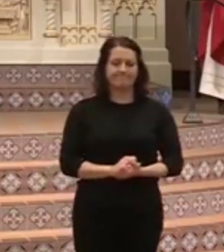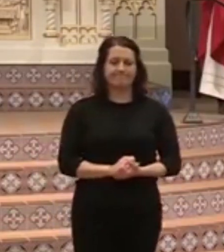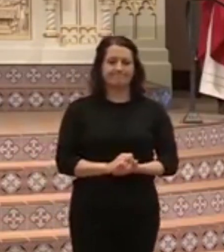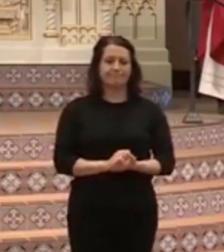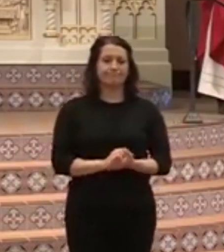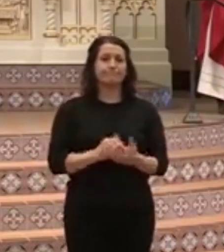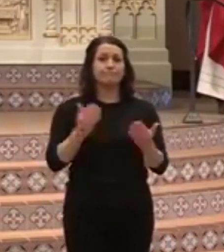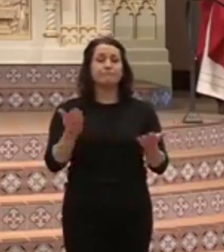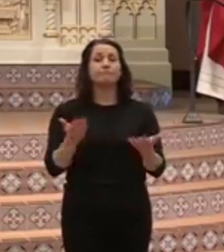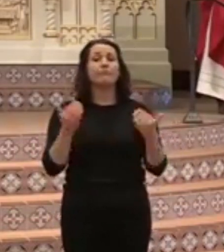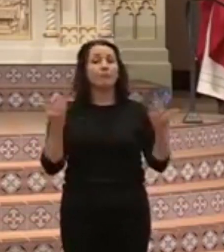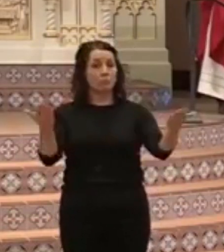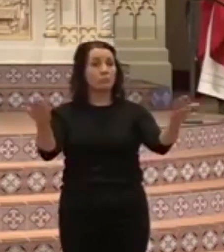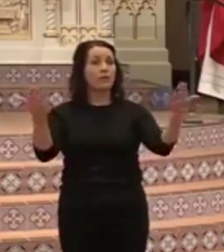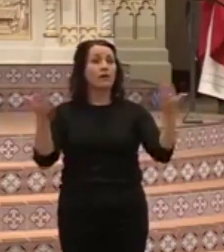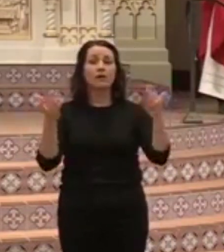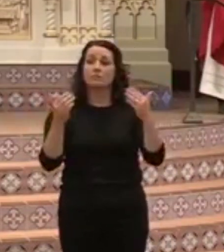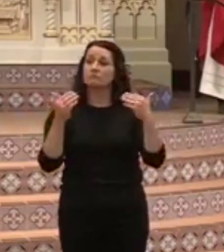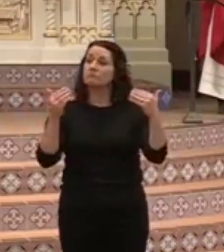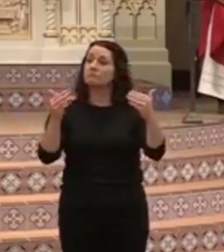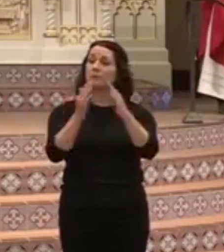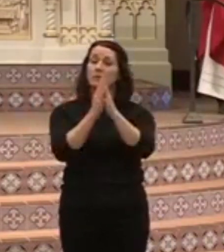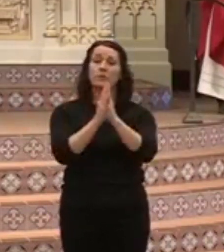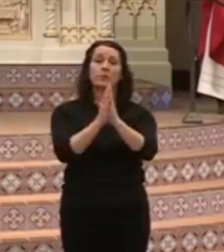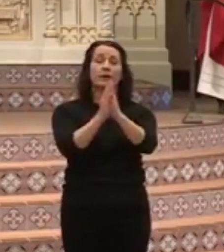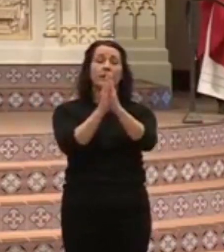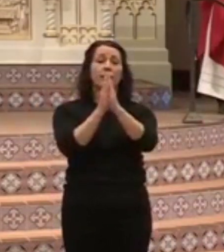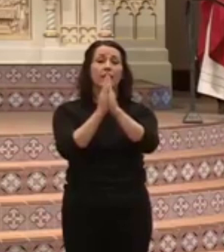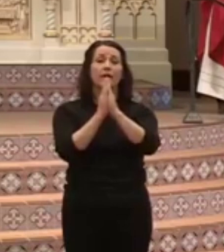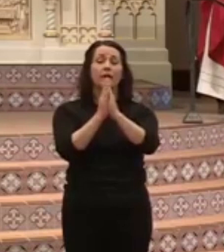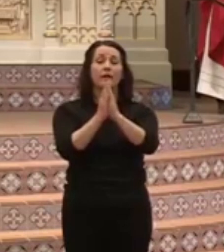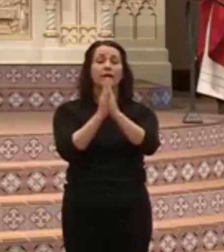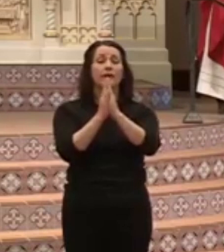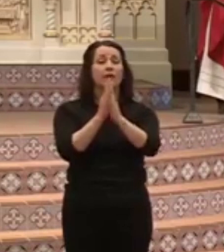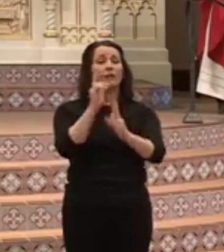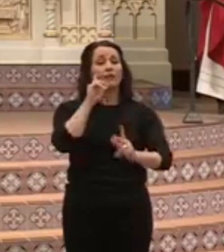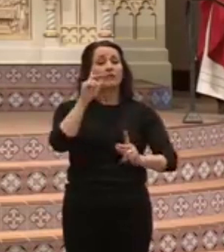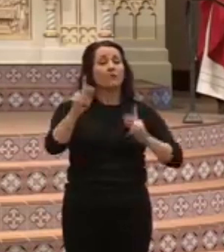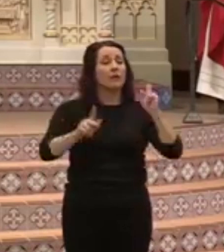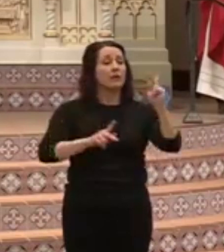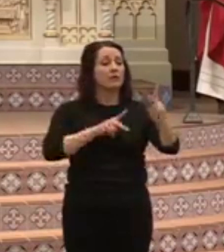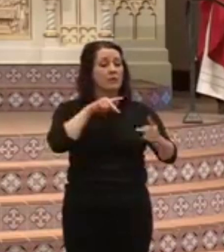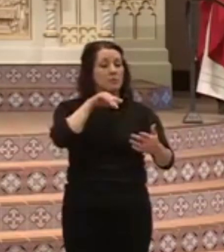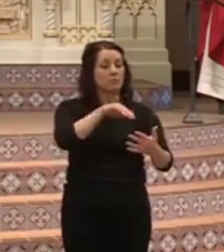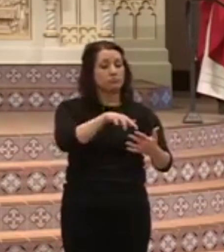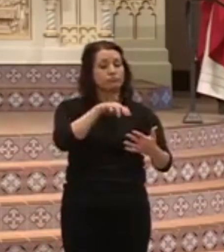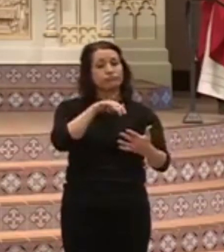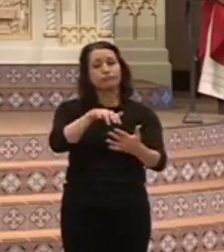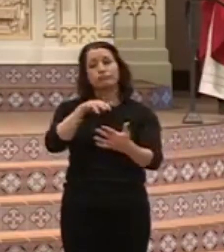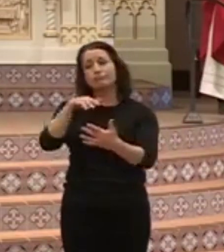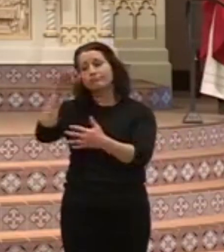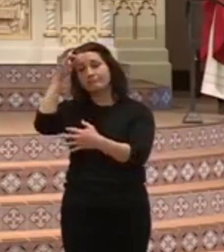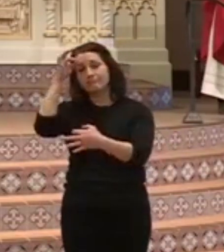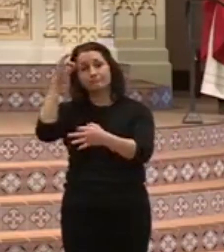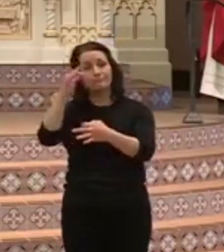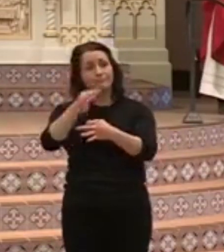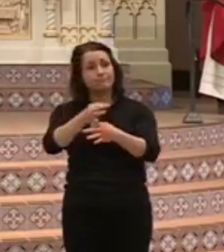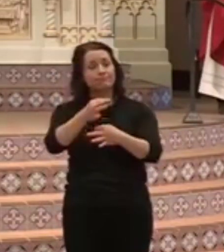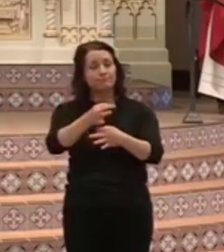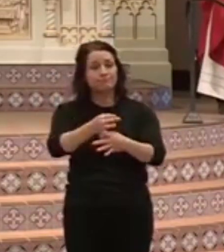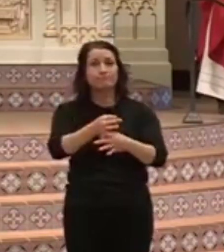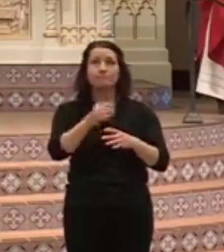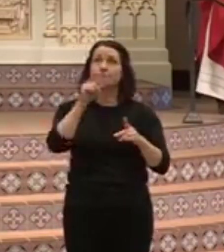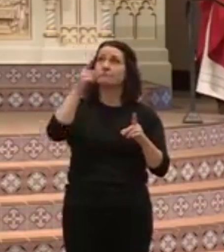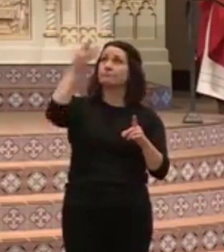Let us pray also for our catechumens, that our God and